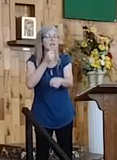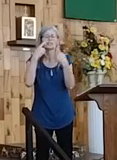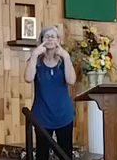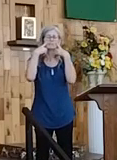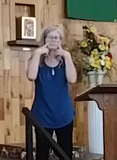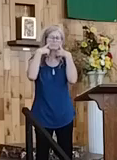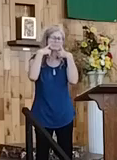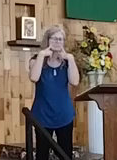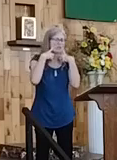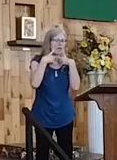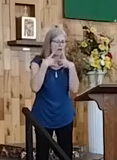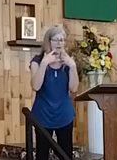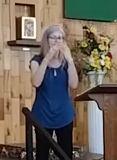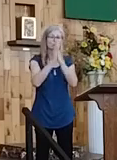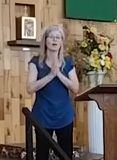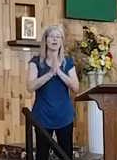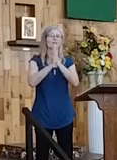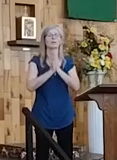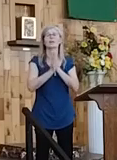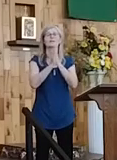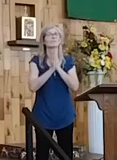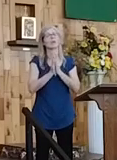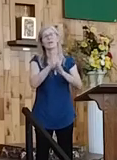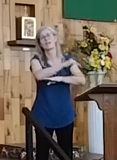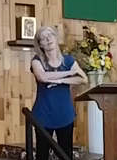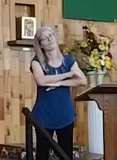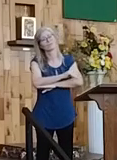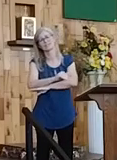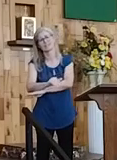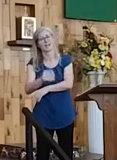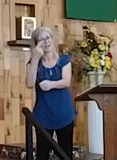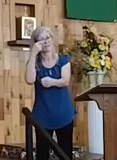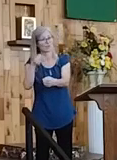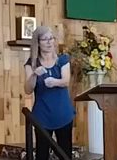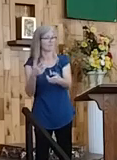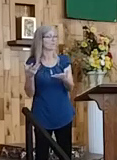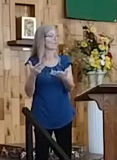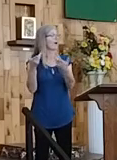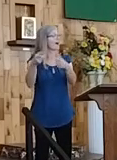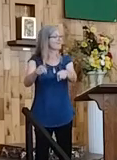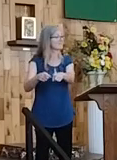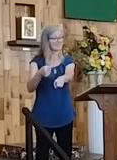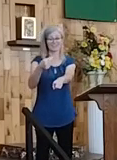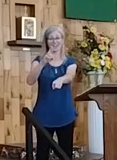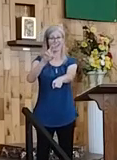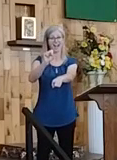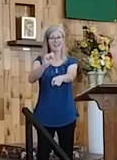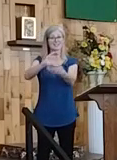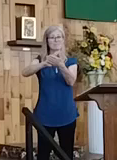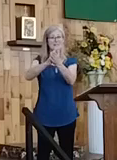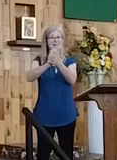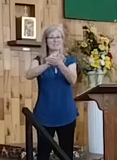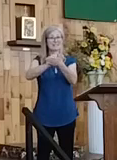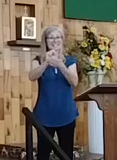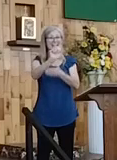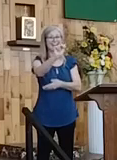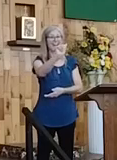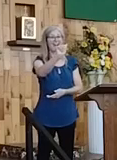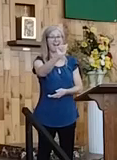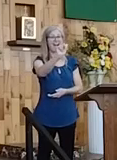tears, prayed and prayed every night. And that Gus became Saint